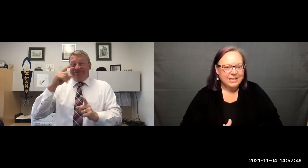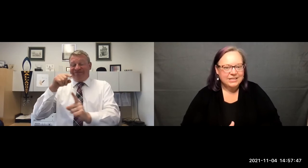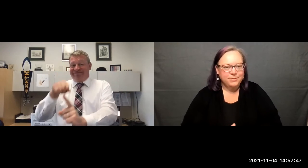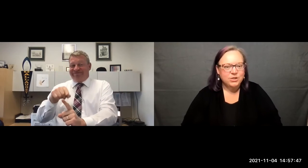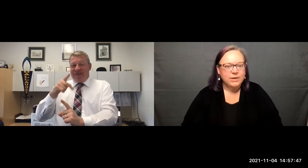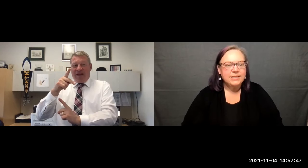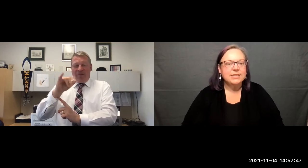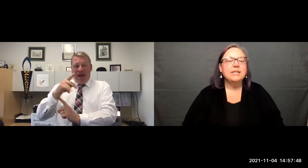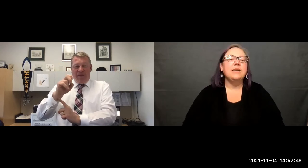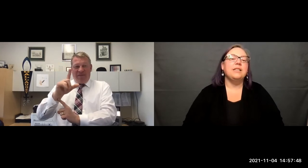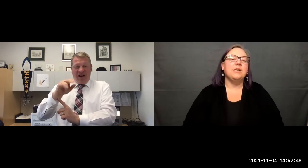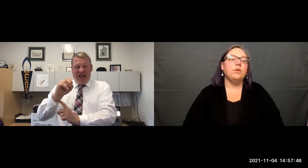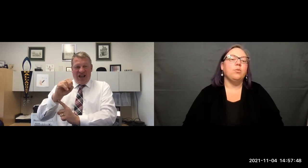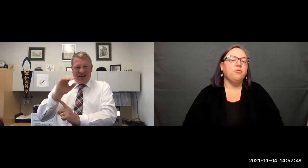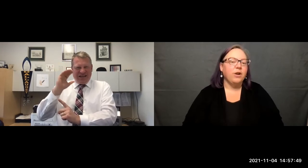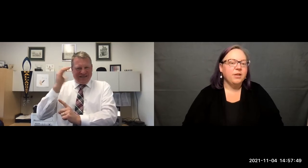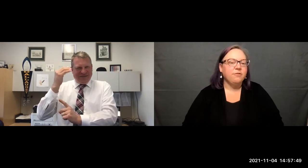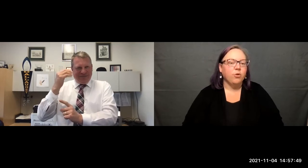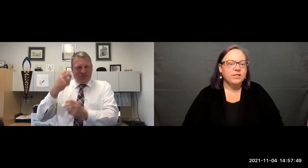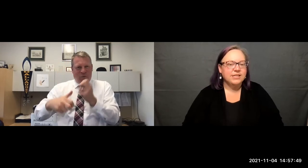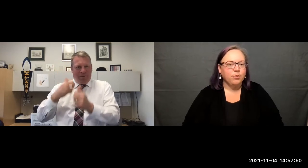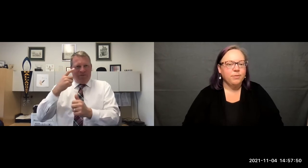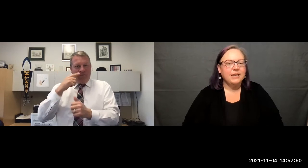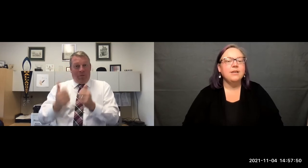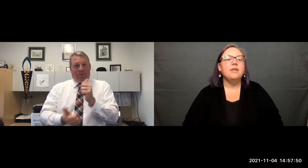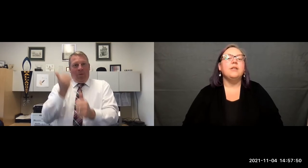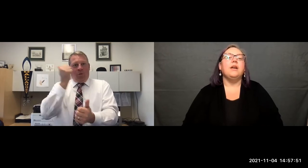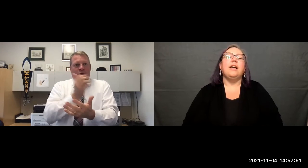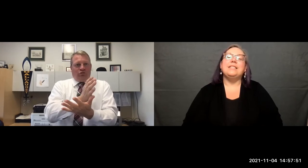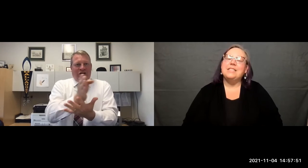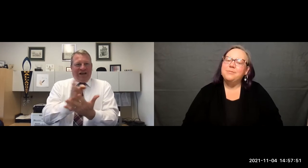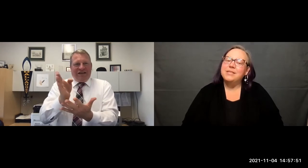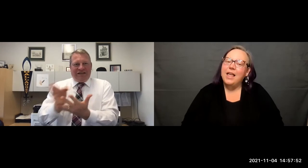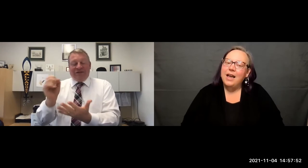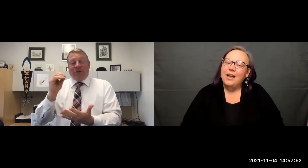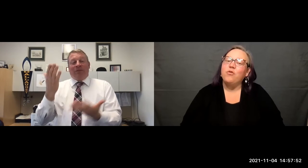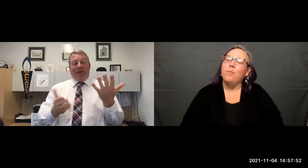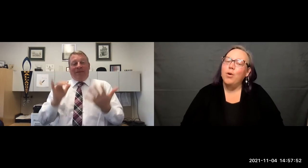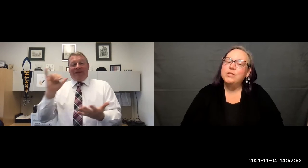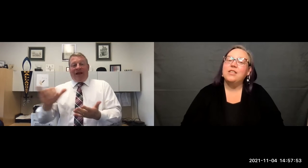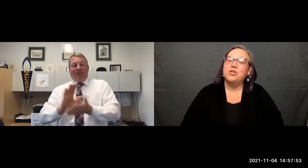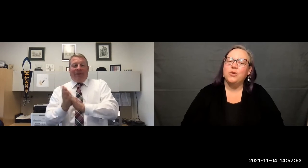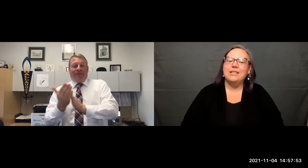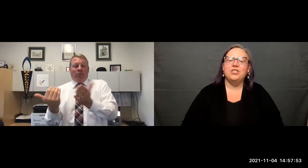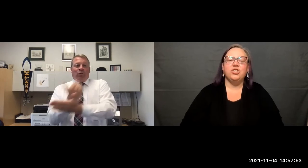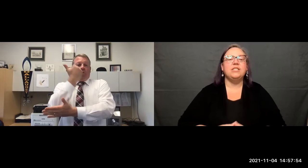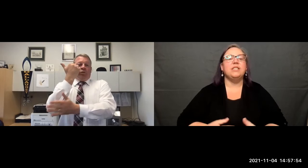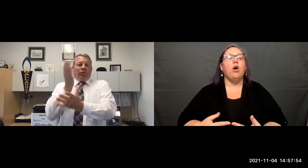needs to be tweaked. And then we will frame it for the December meeting. It seems like for most of the strands, just the